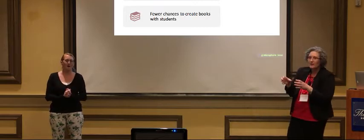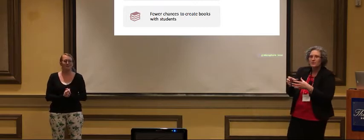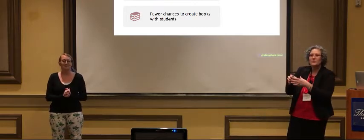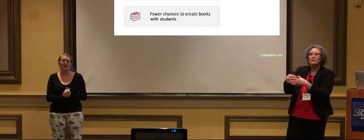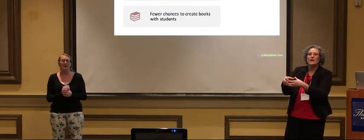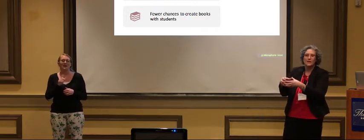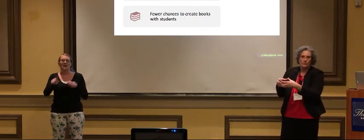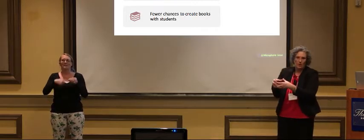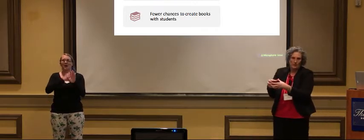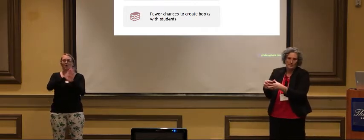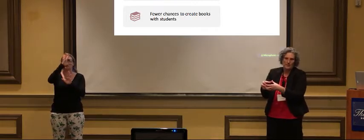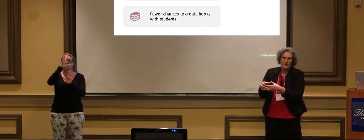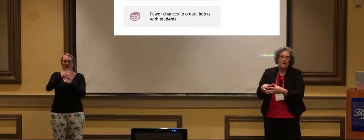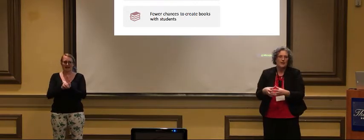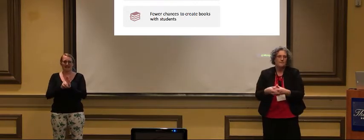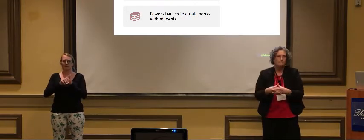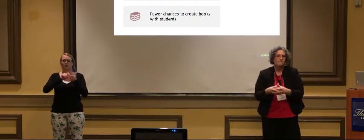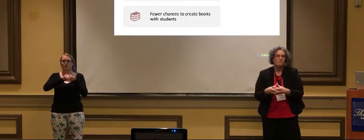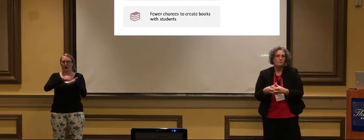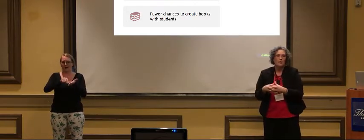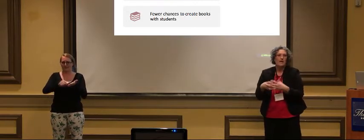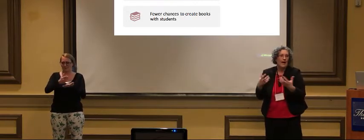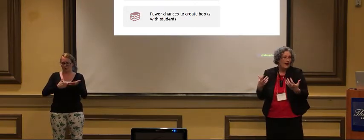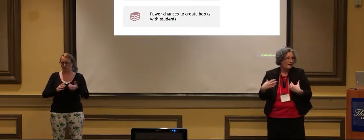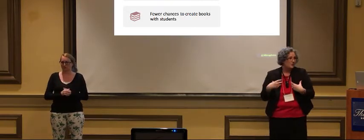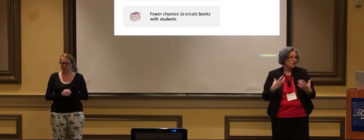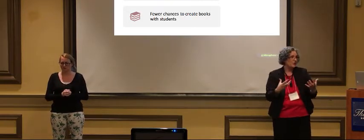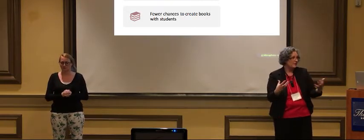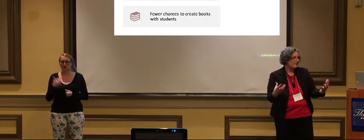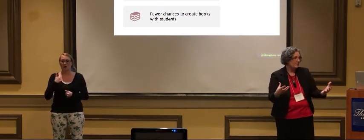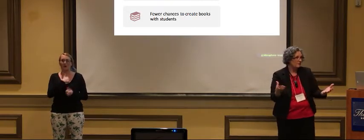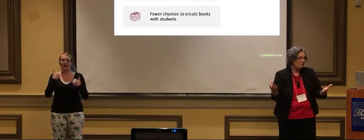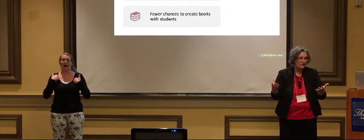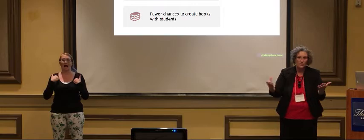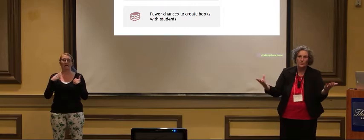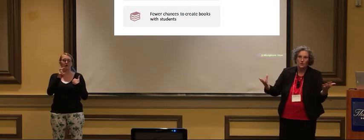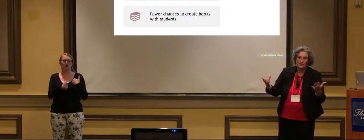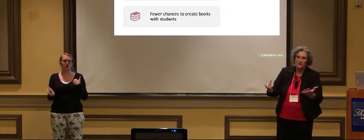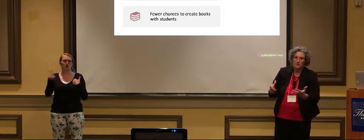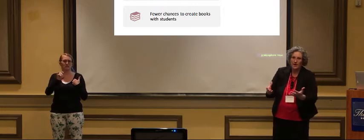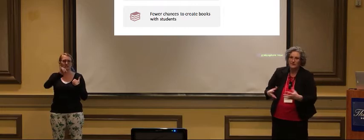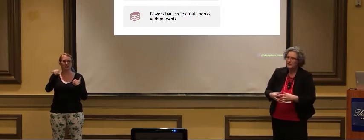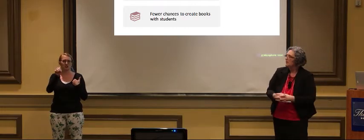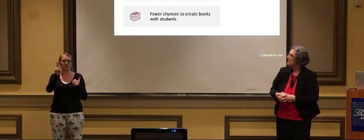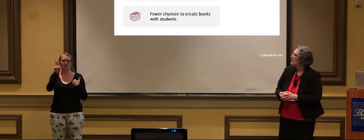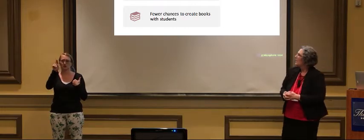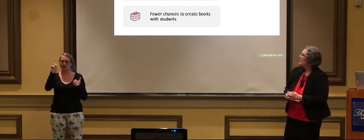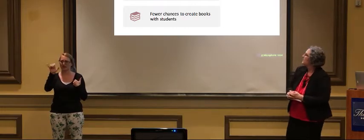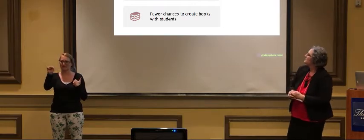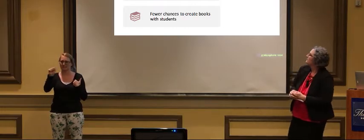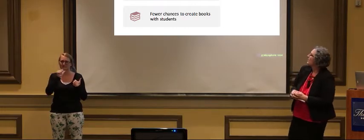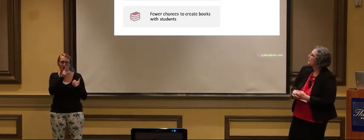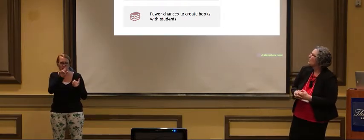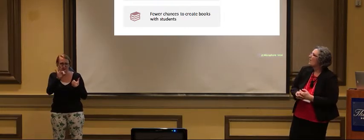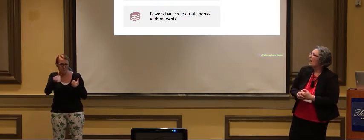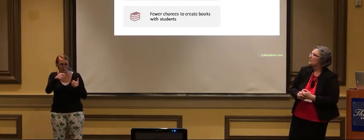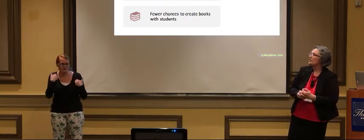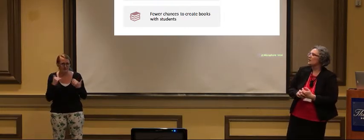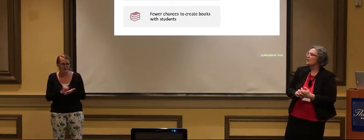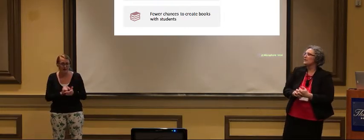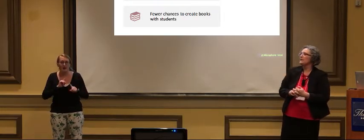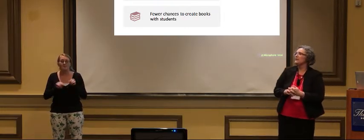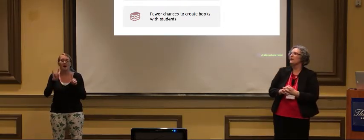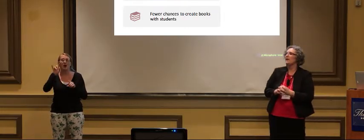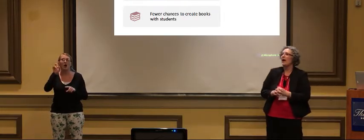the curriculum's writing component. We have journeys. I don't know if you guys also have it.